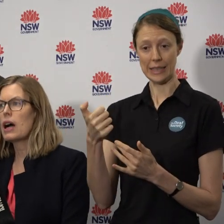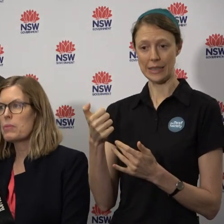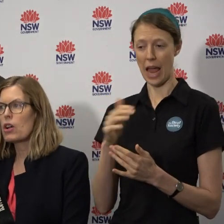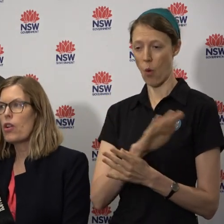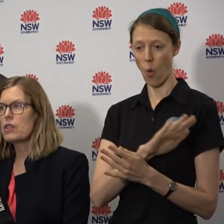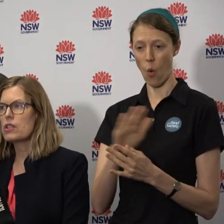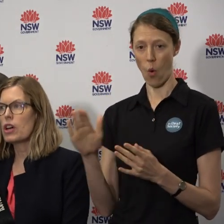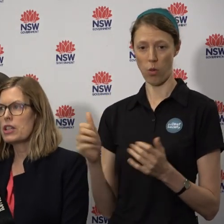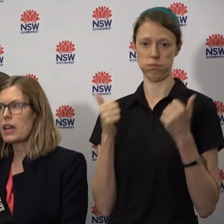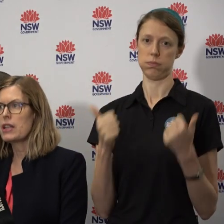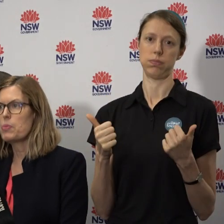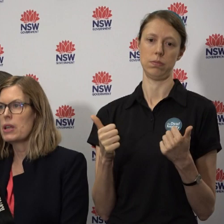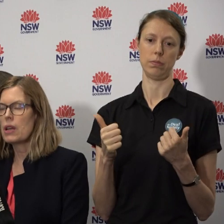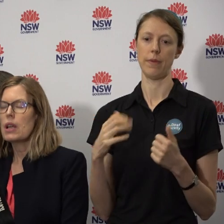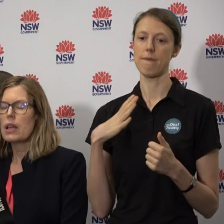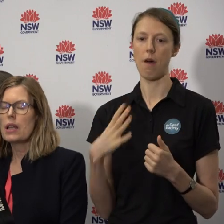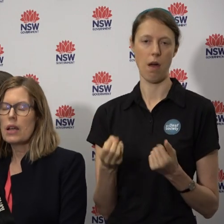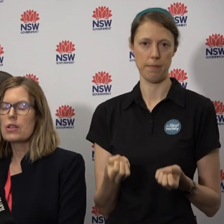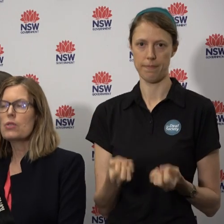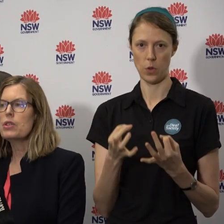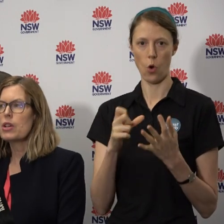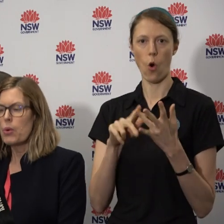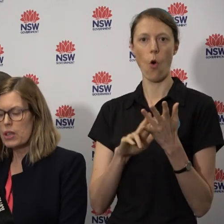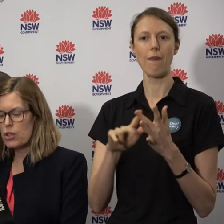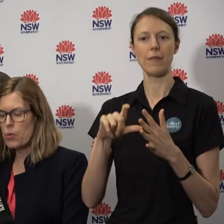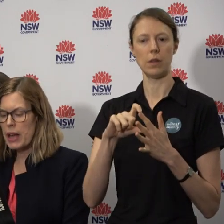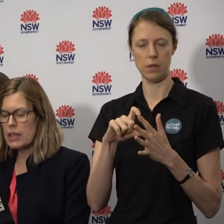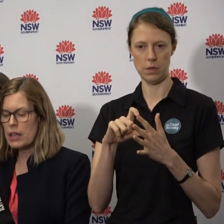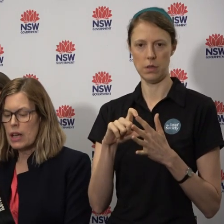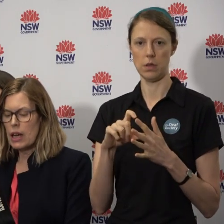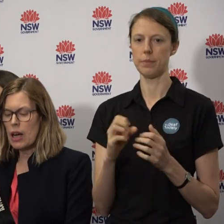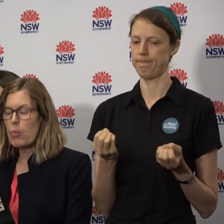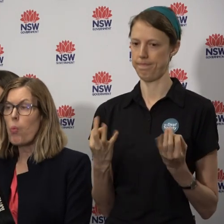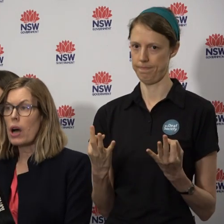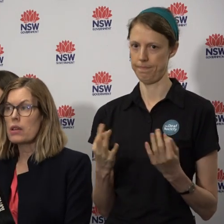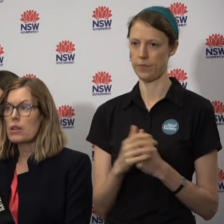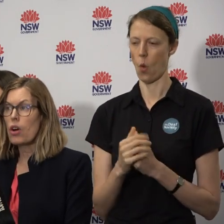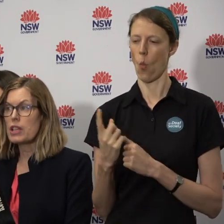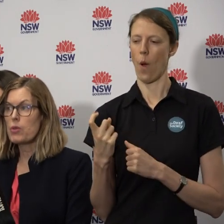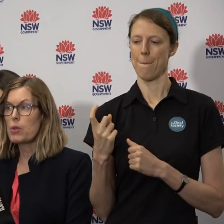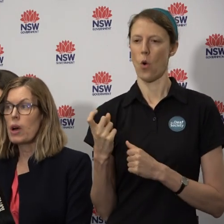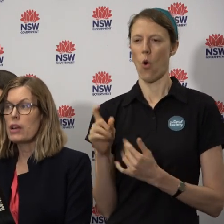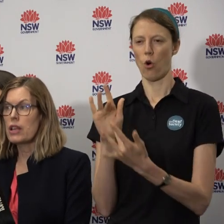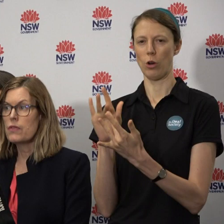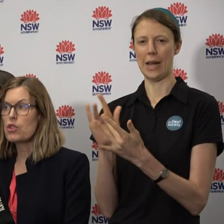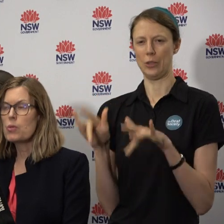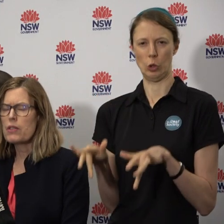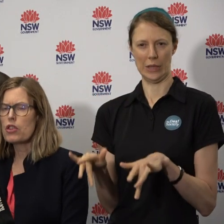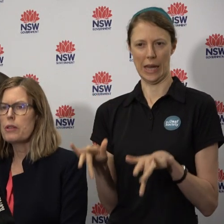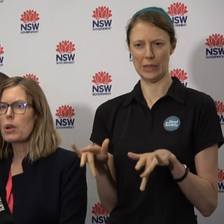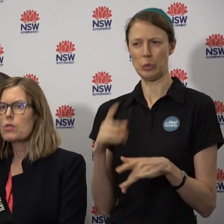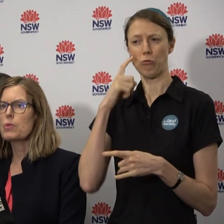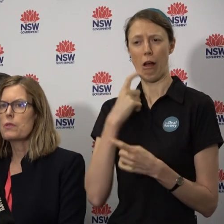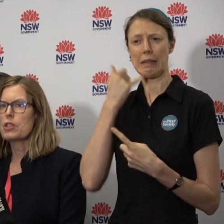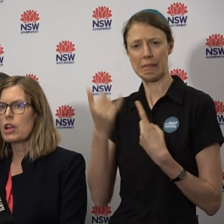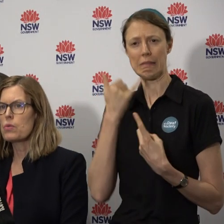been, COVID-19 has been excluded. We're still waiting one contact with one individual. We've